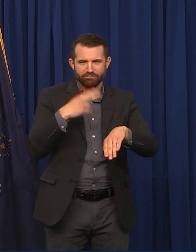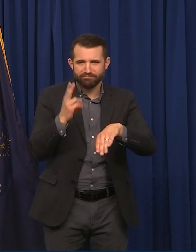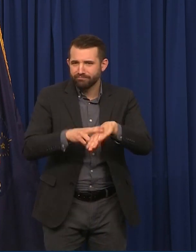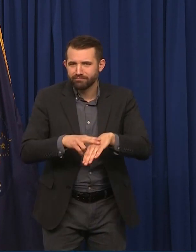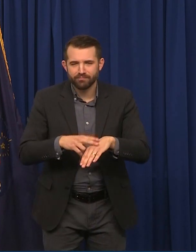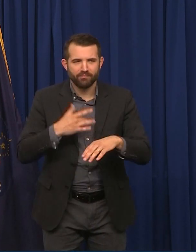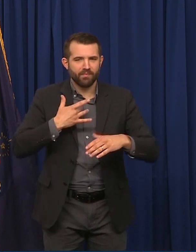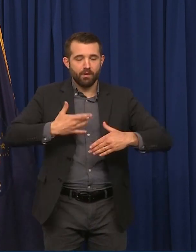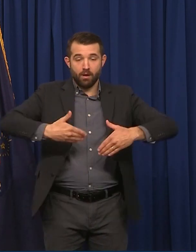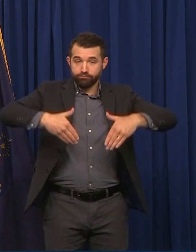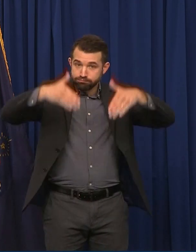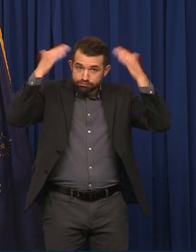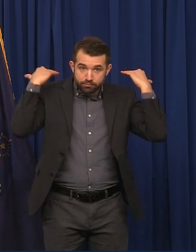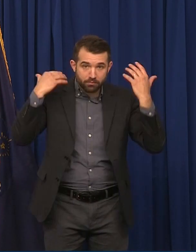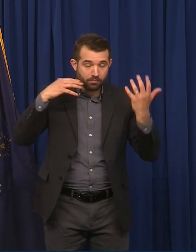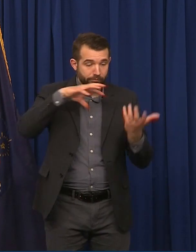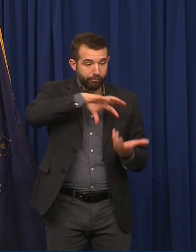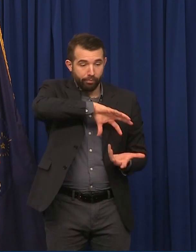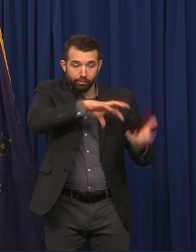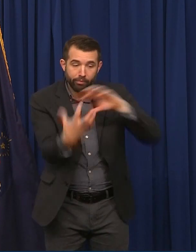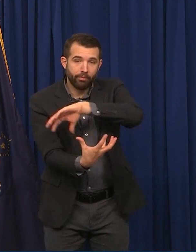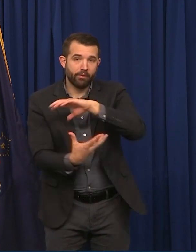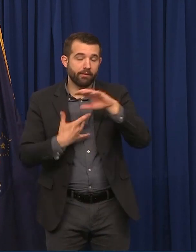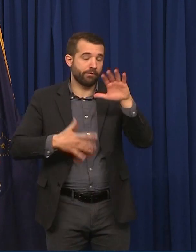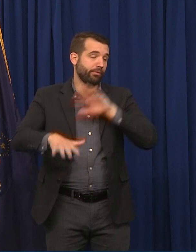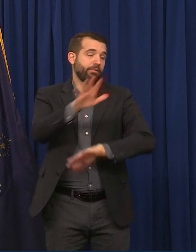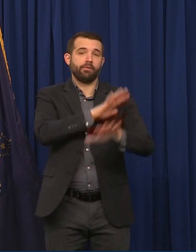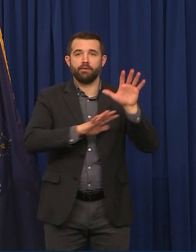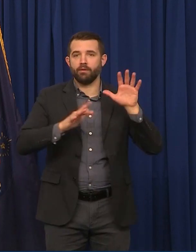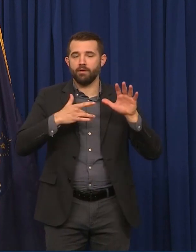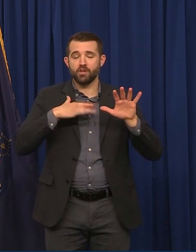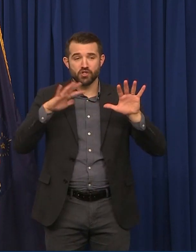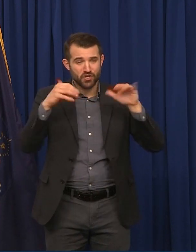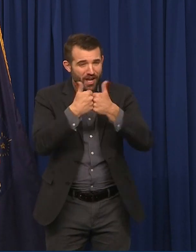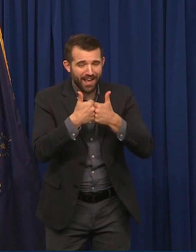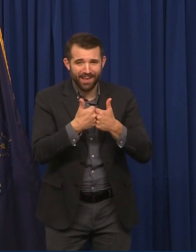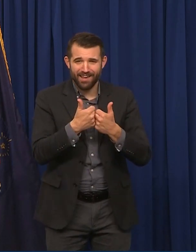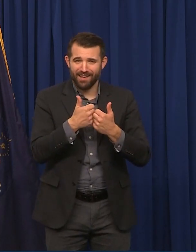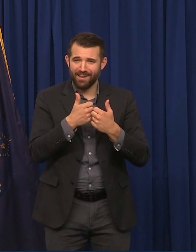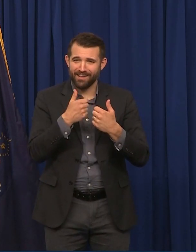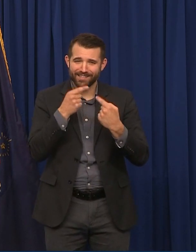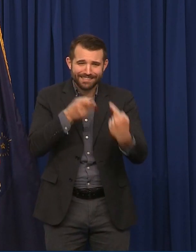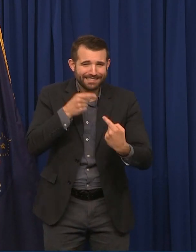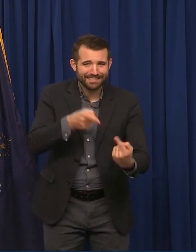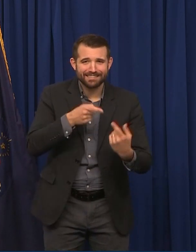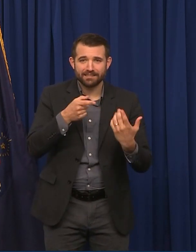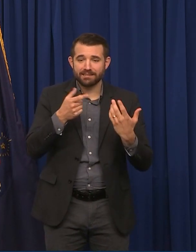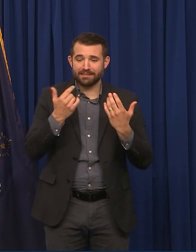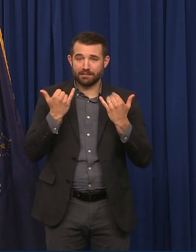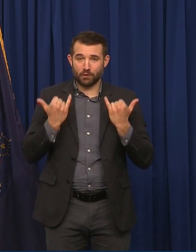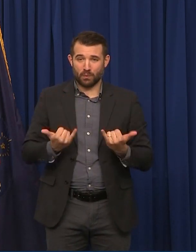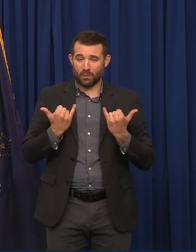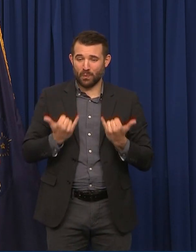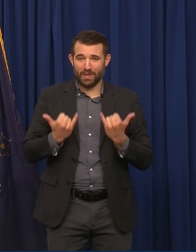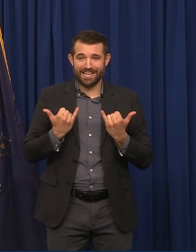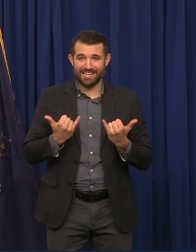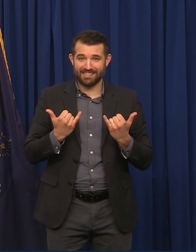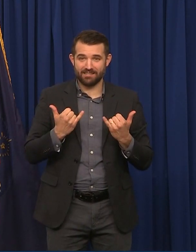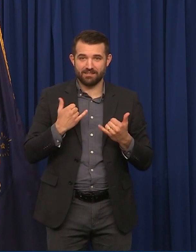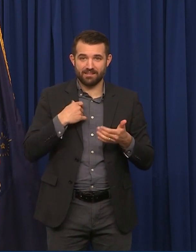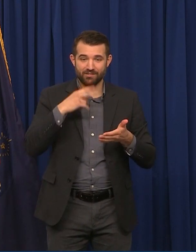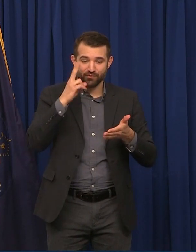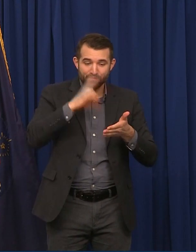times. But again, unlike being in a novel written by our friend in